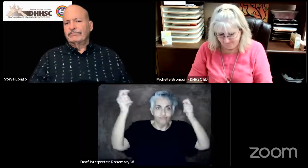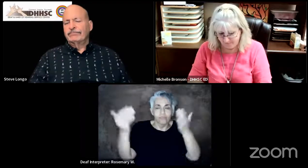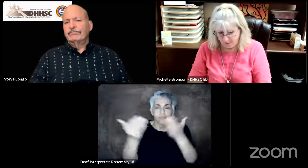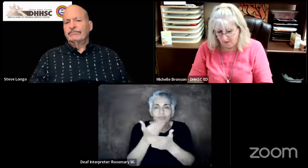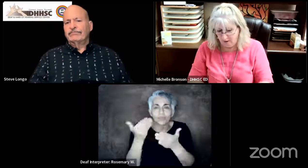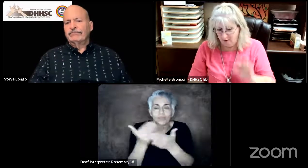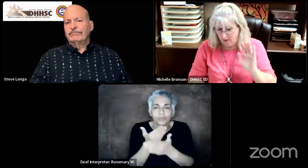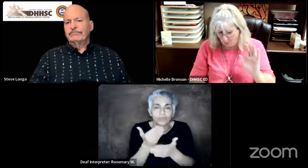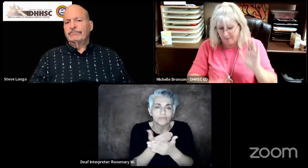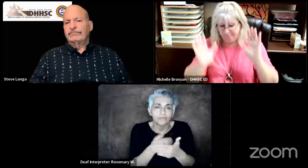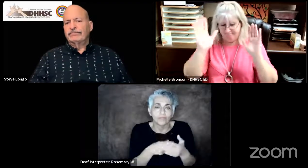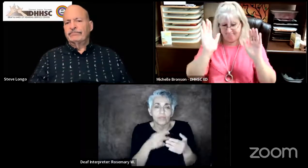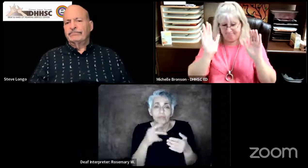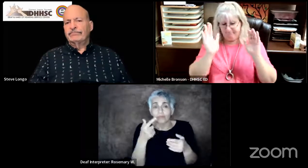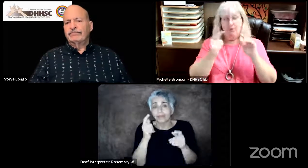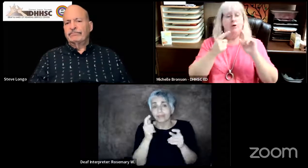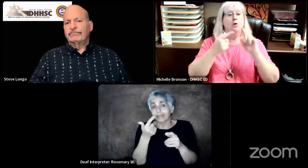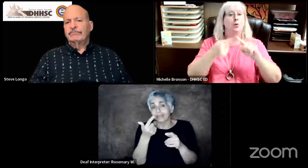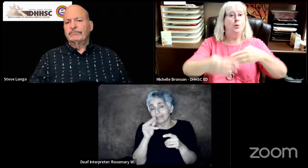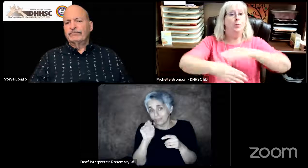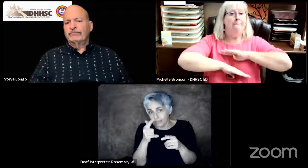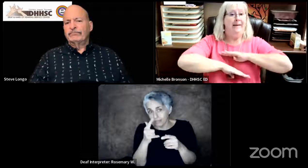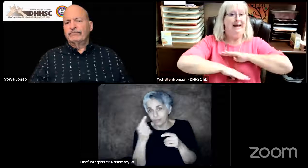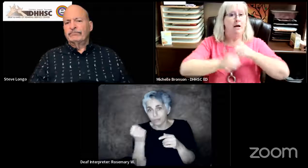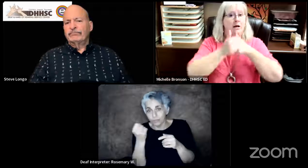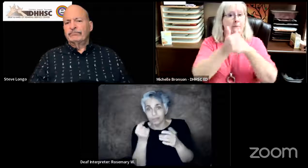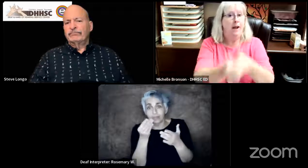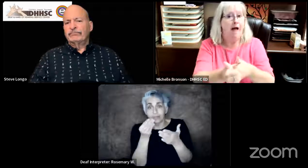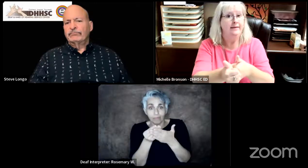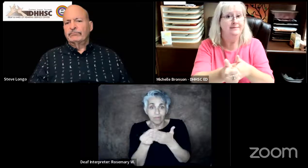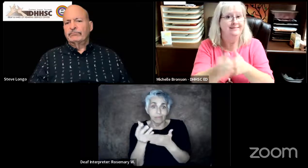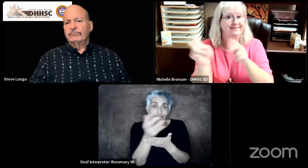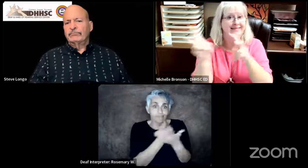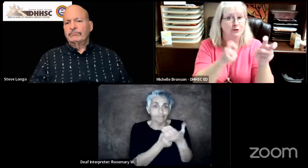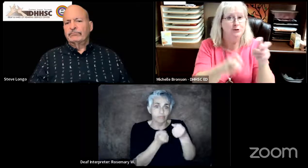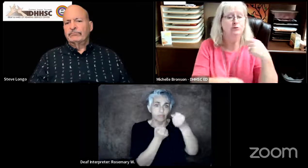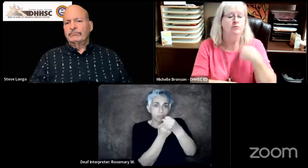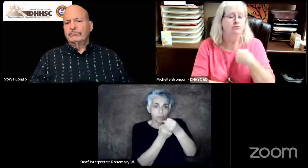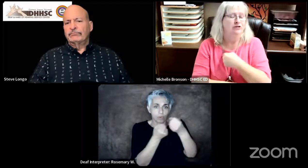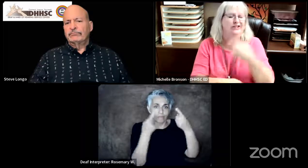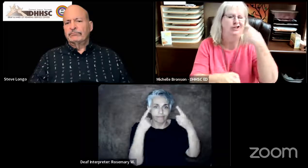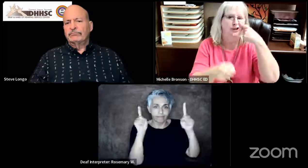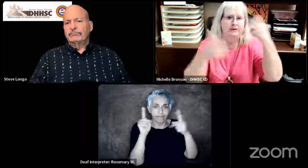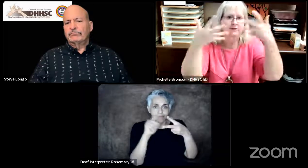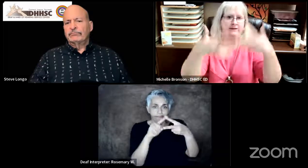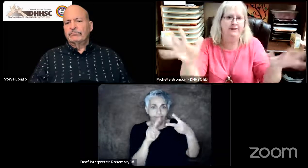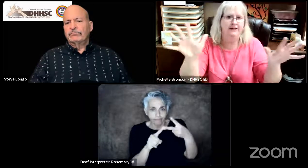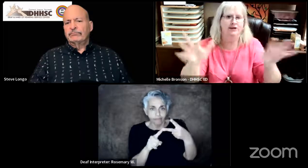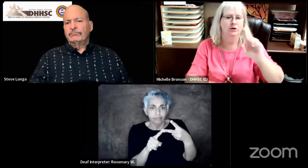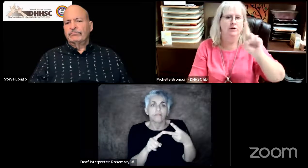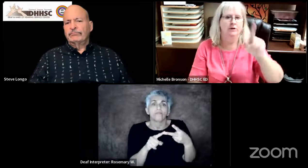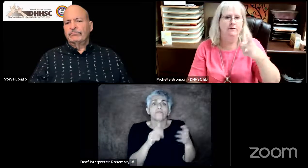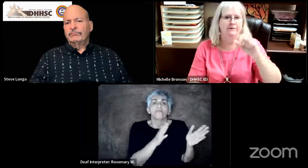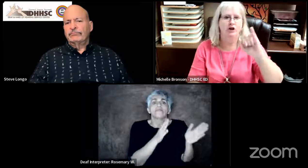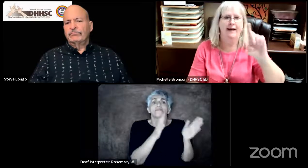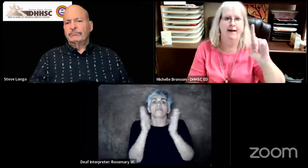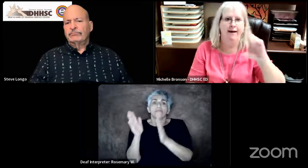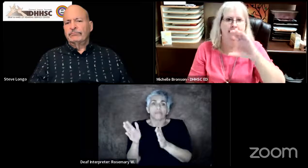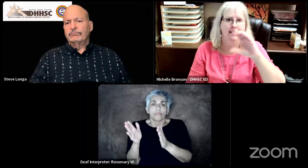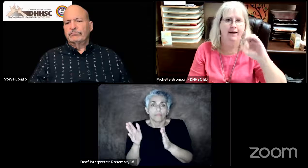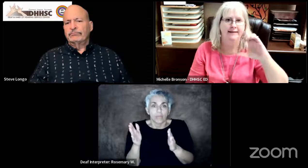word. It is almost time. To meet compliance issues, we